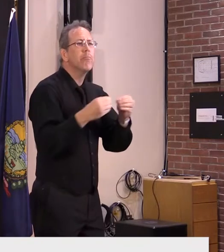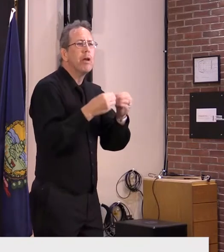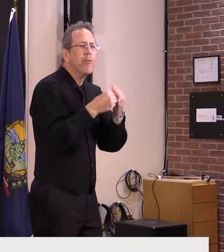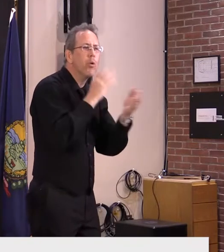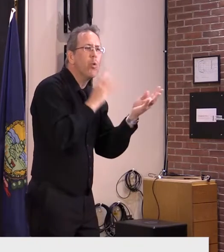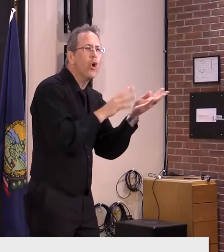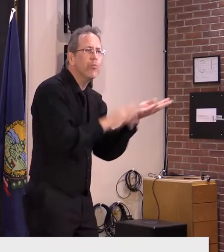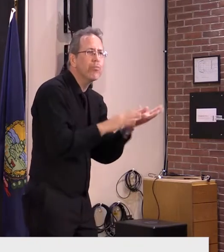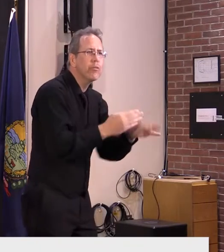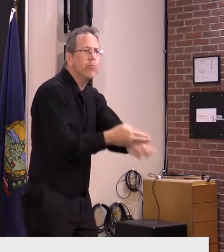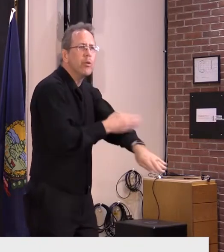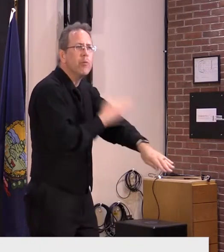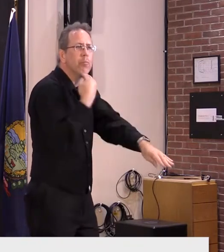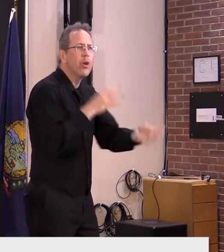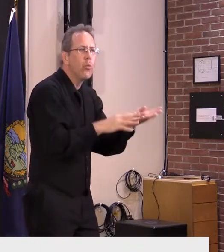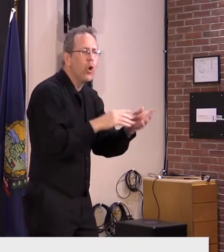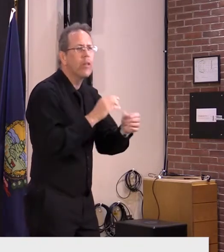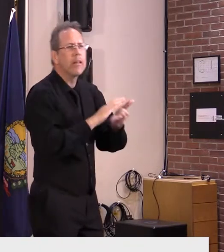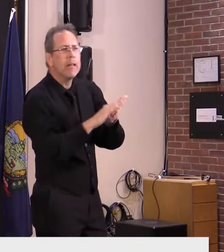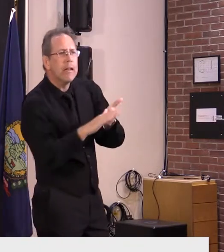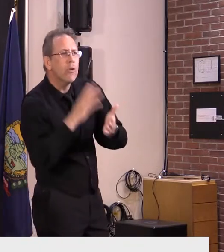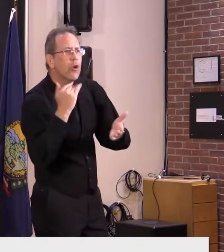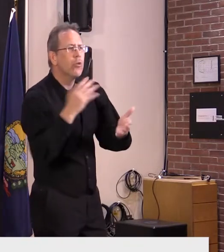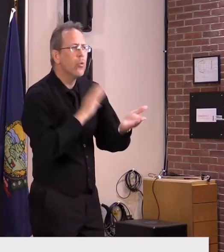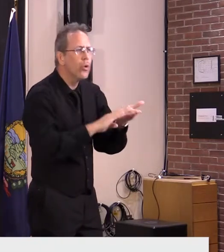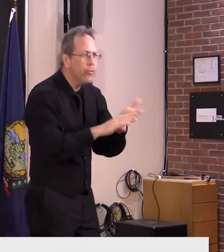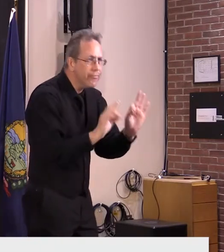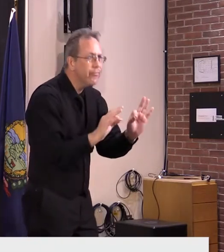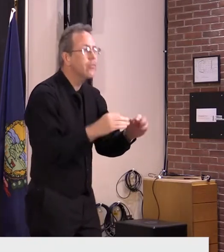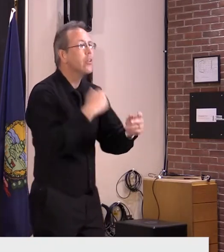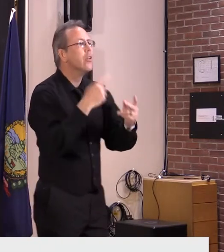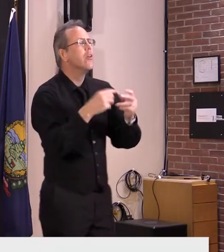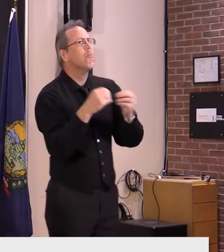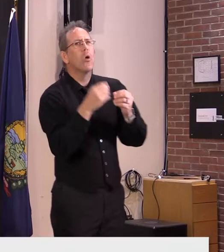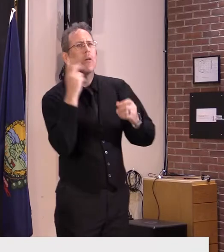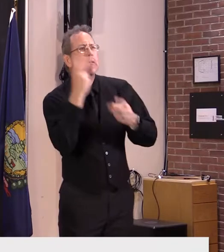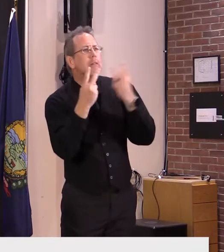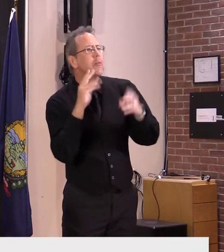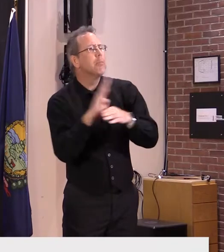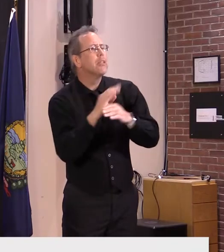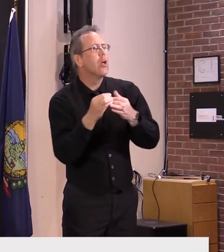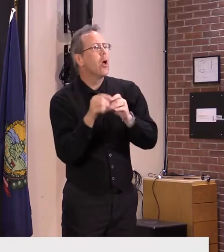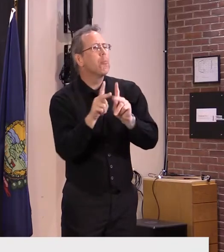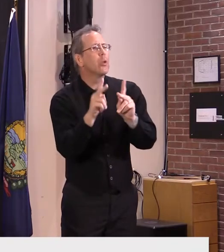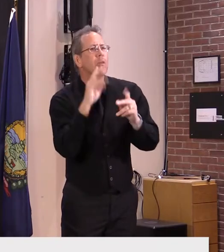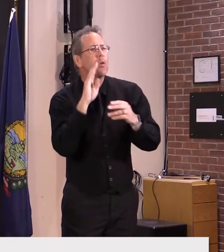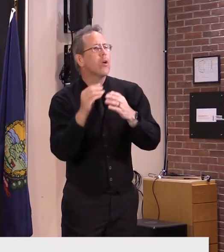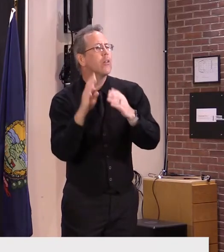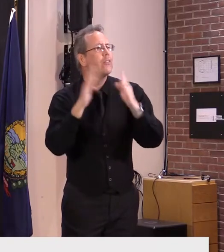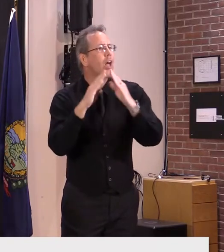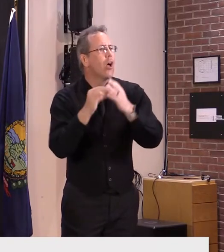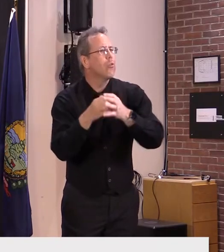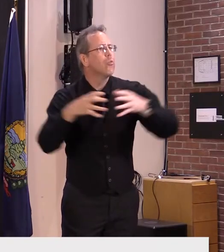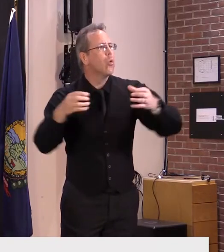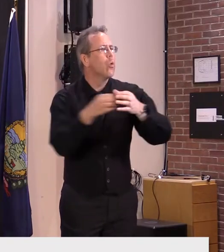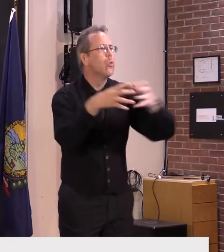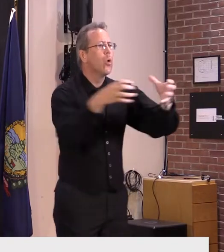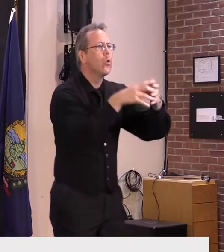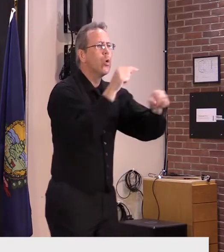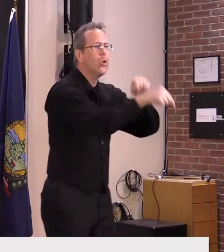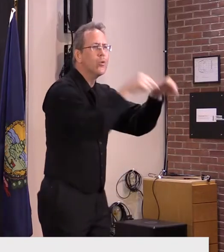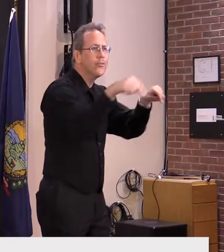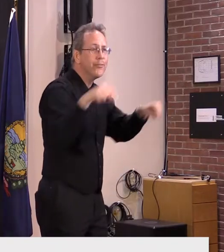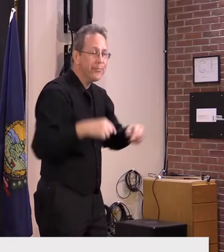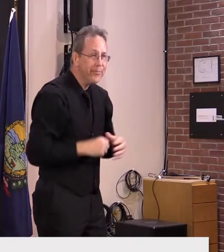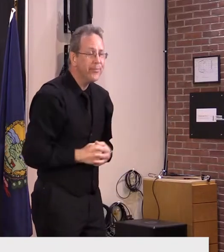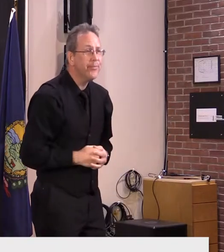give communities across the state more opportunity to grow and thrive. And even though there were some debates